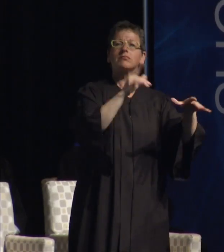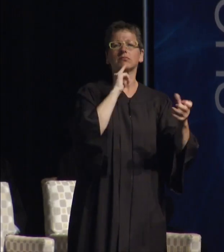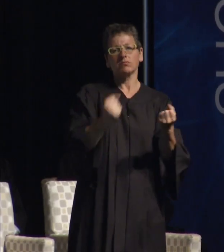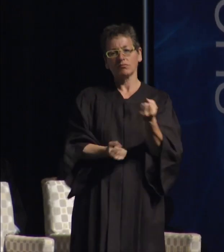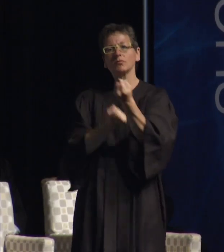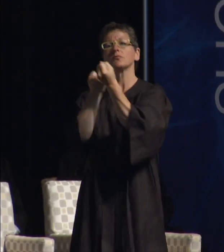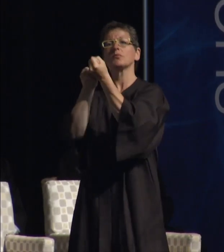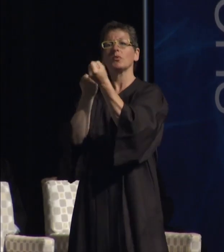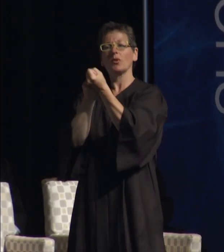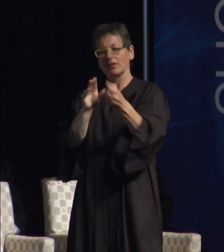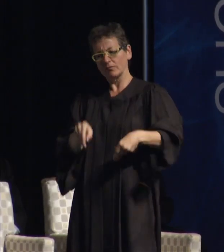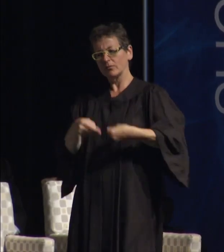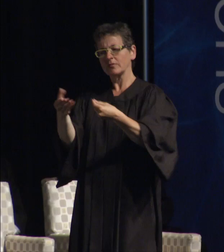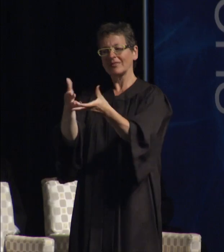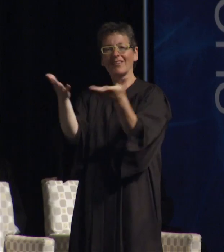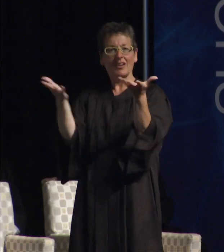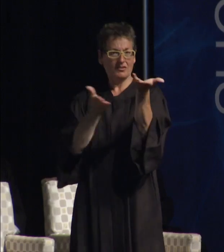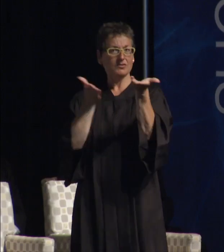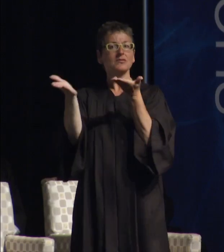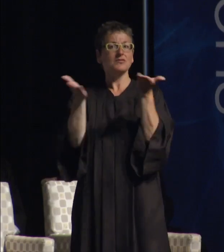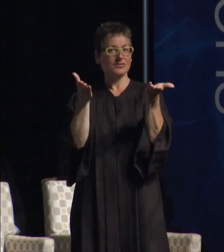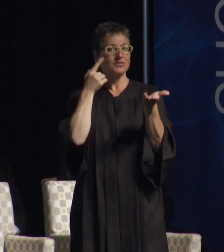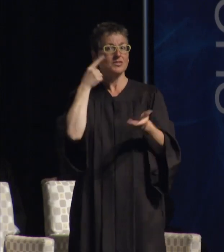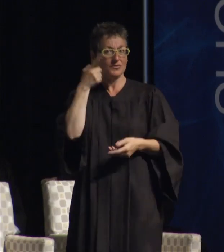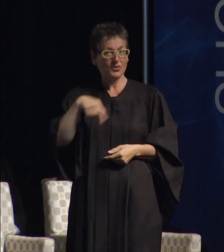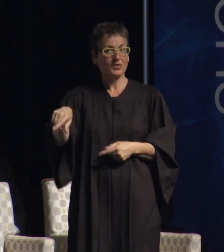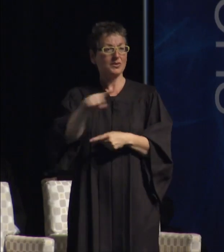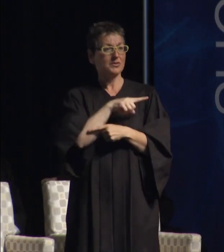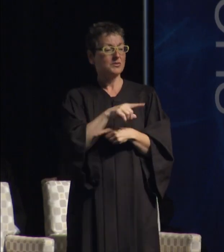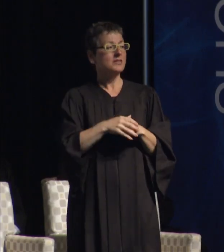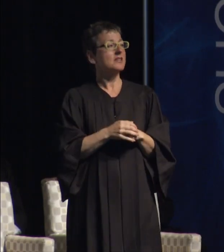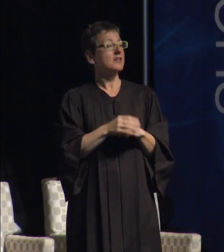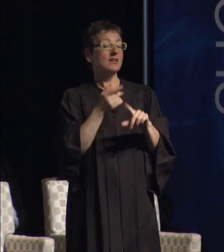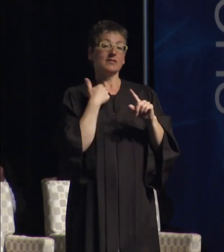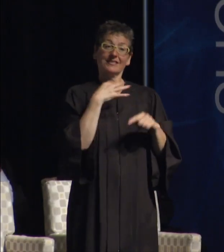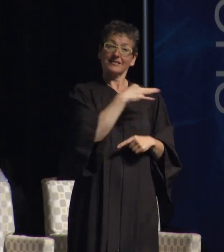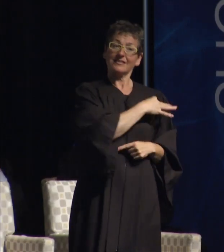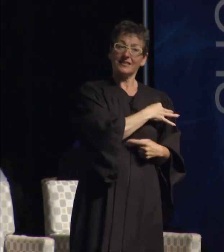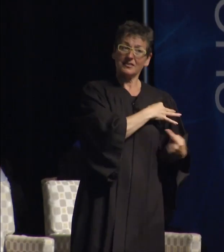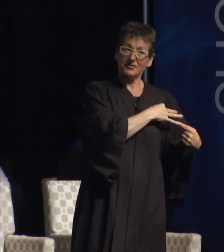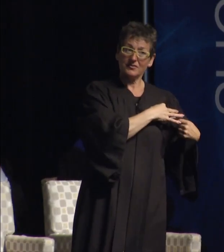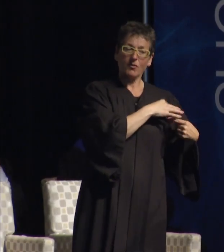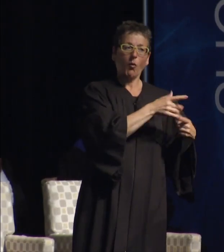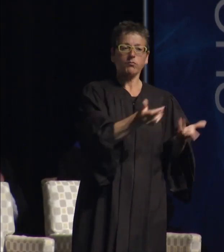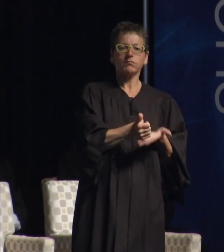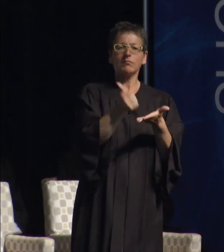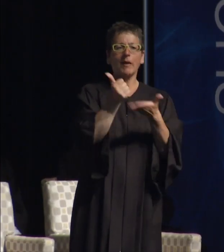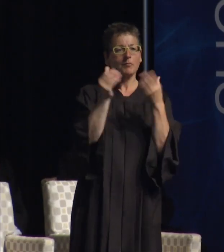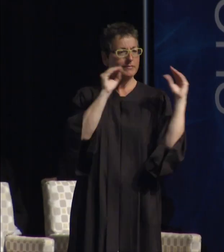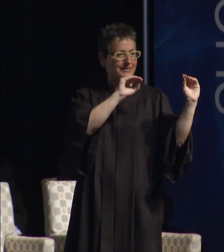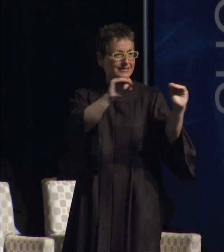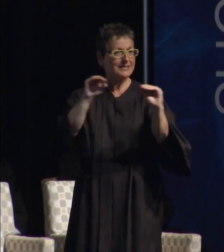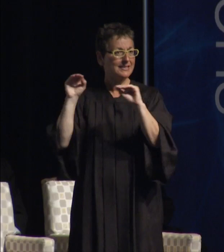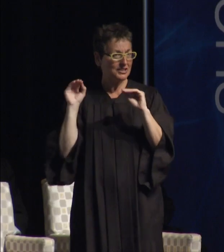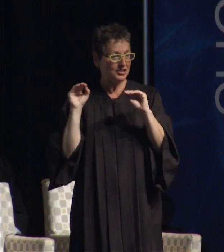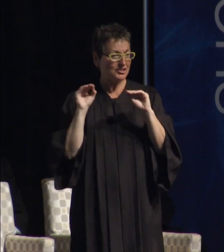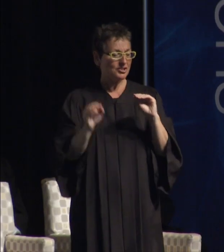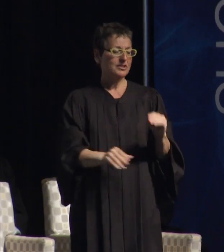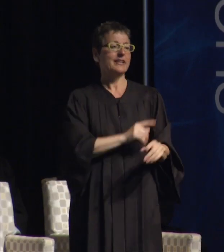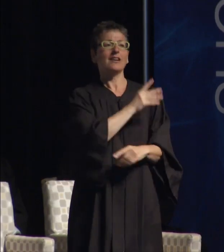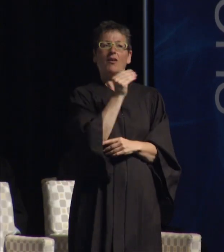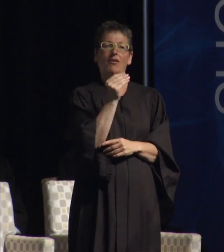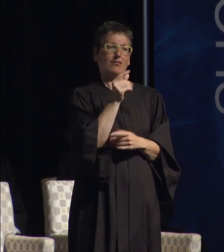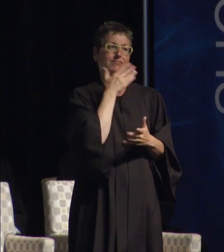services to you during your time at NSCC. From the faculty who provide instruction and guidance second to no